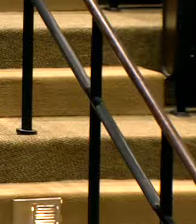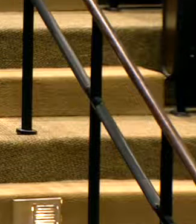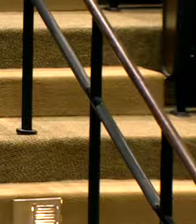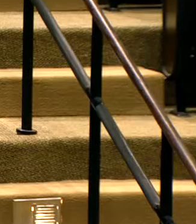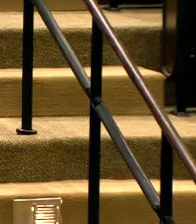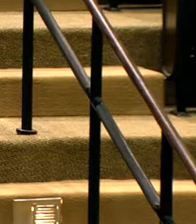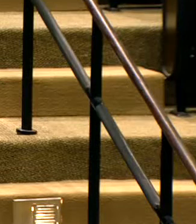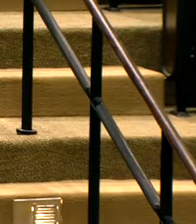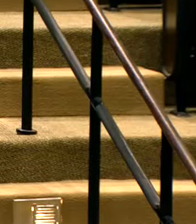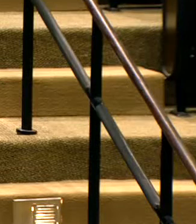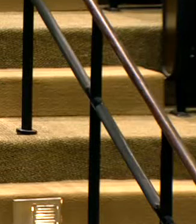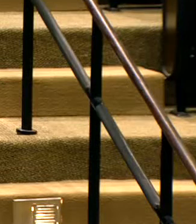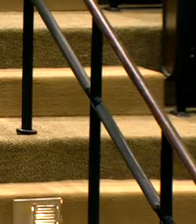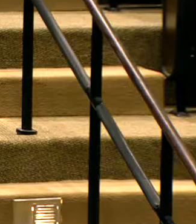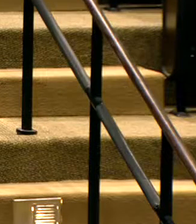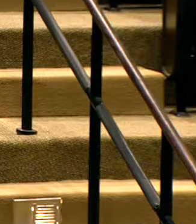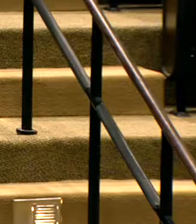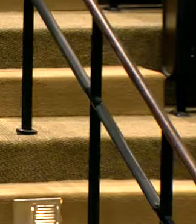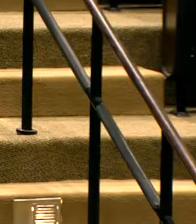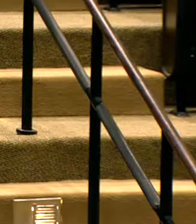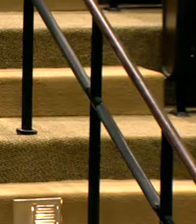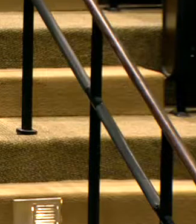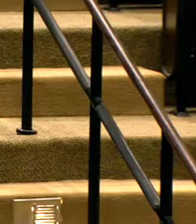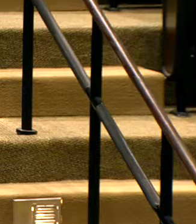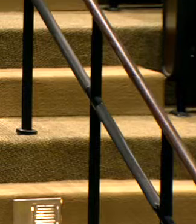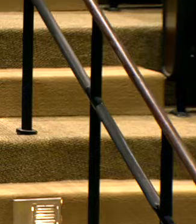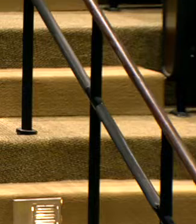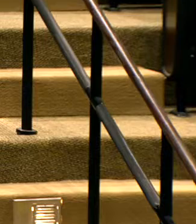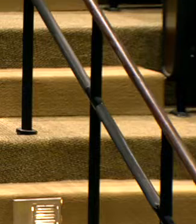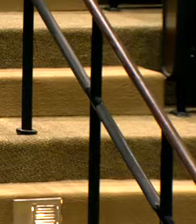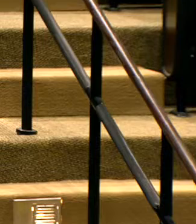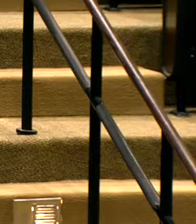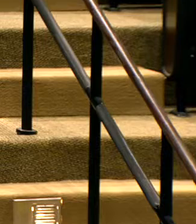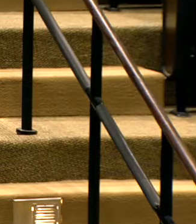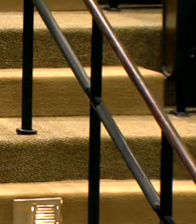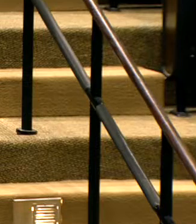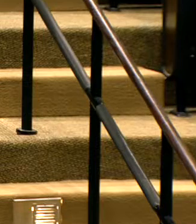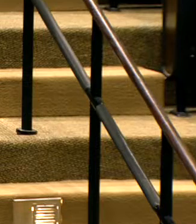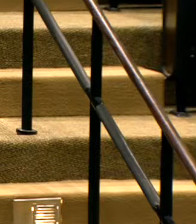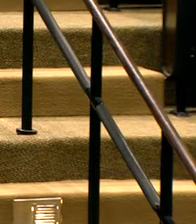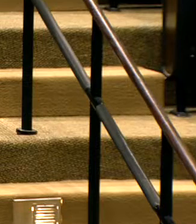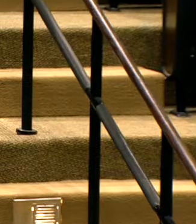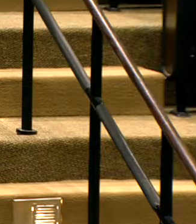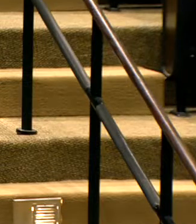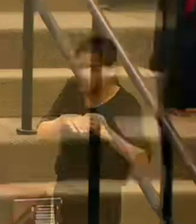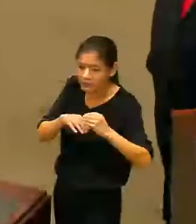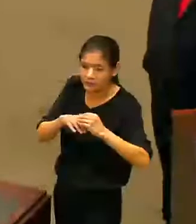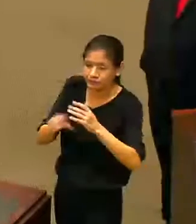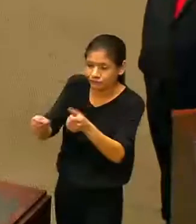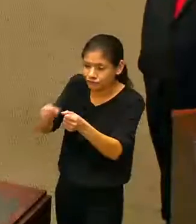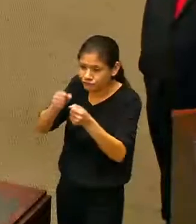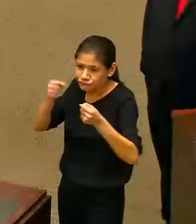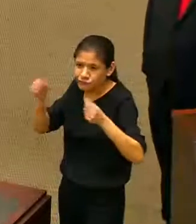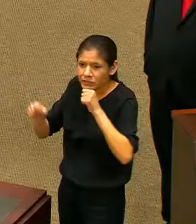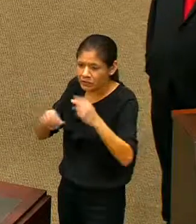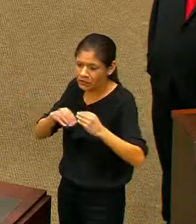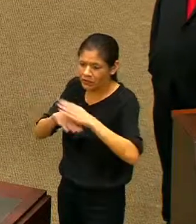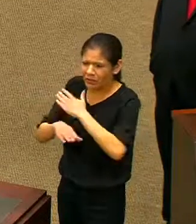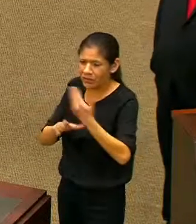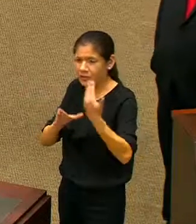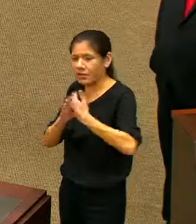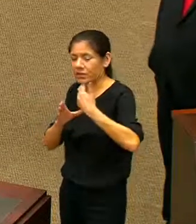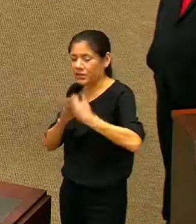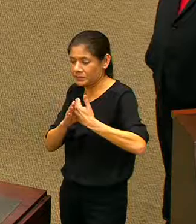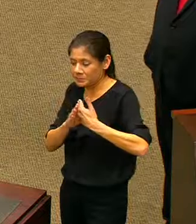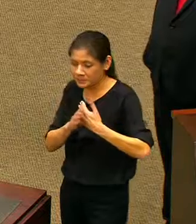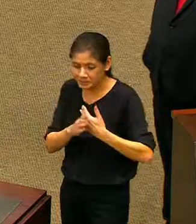how are we going to minimize the, so that the door itself does not cause a opening the door itself does not cause a disturbance?